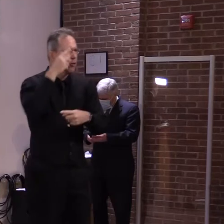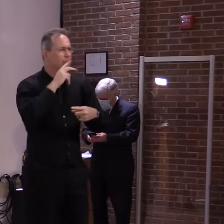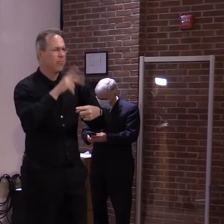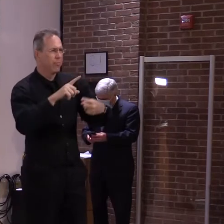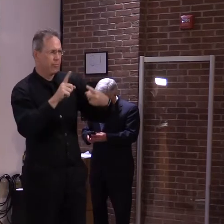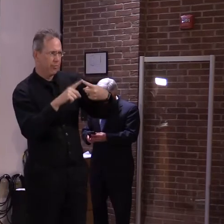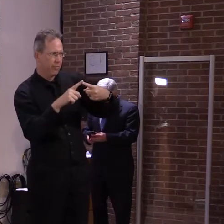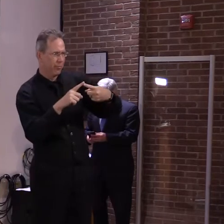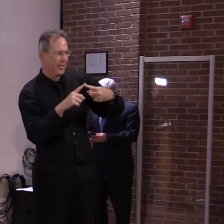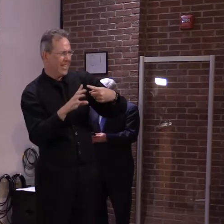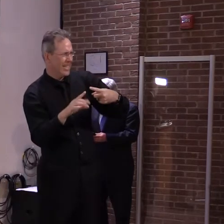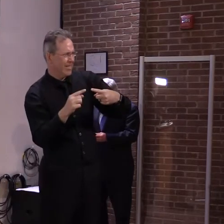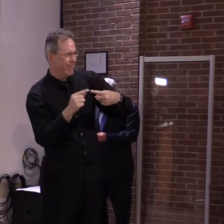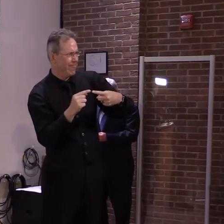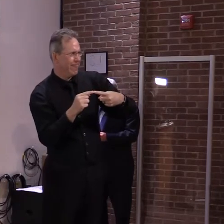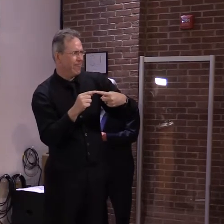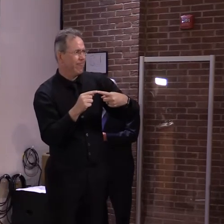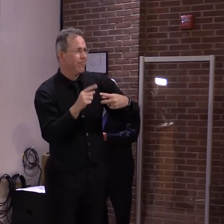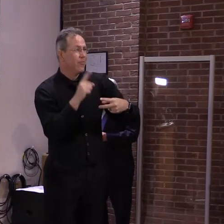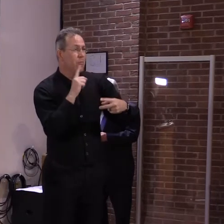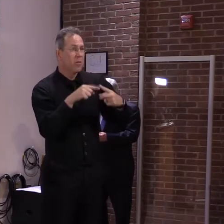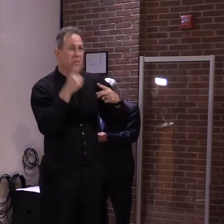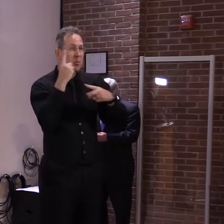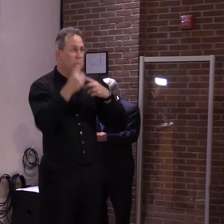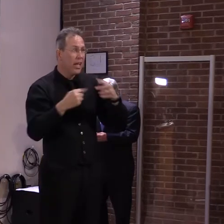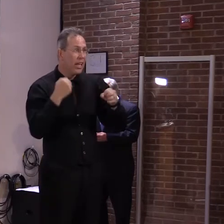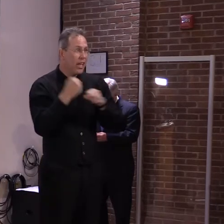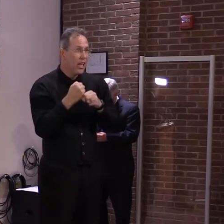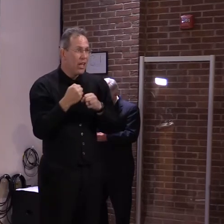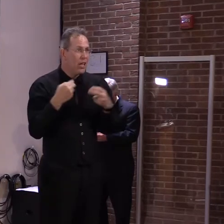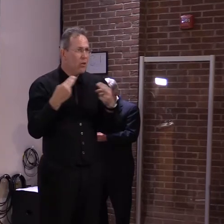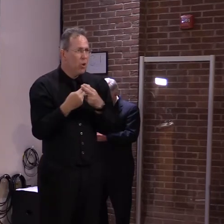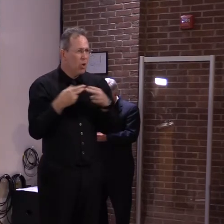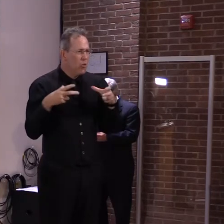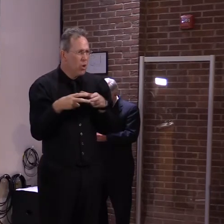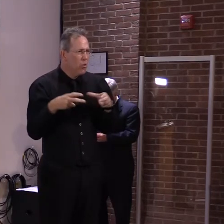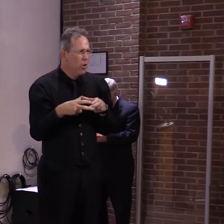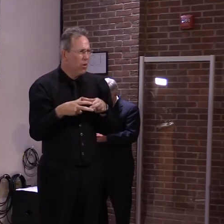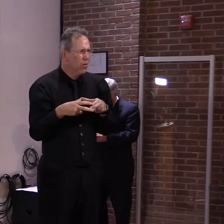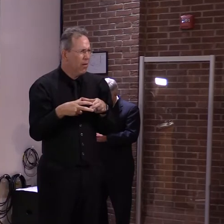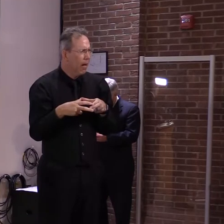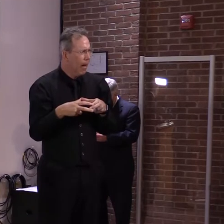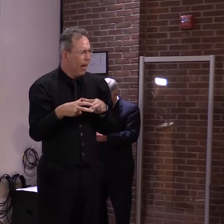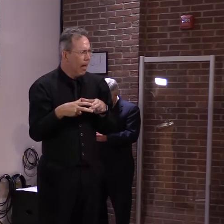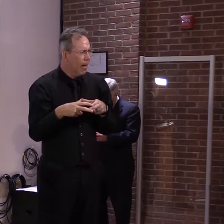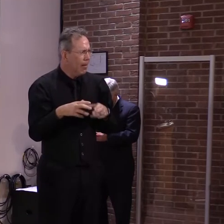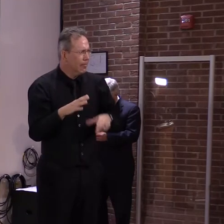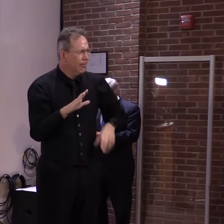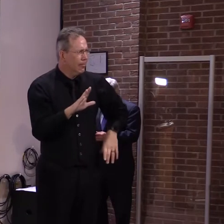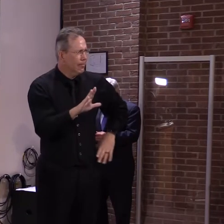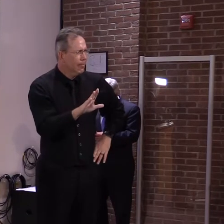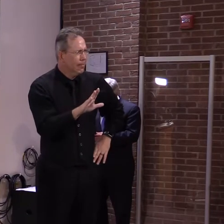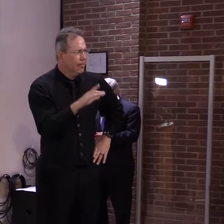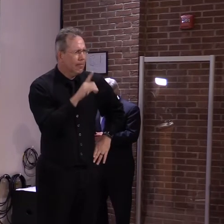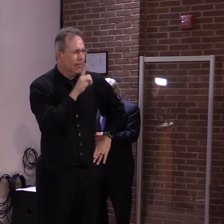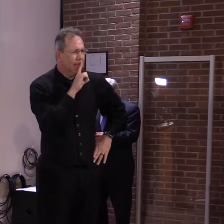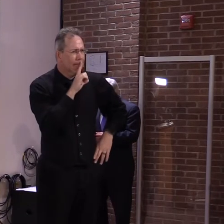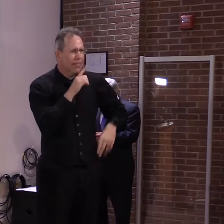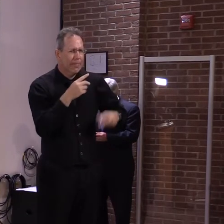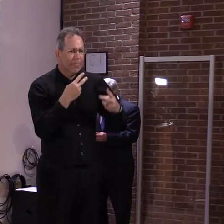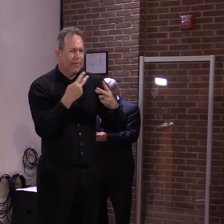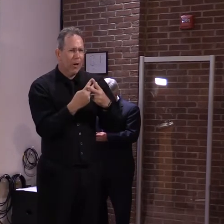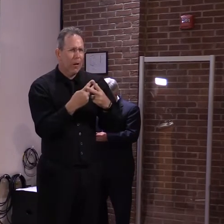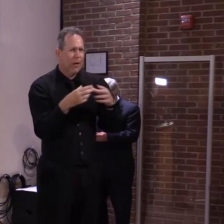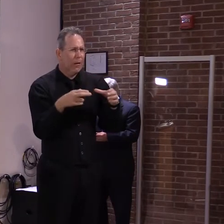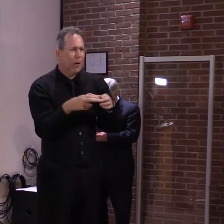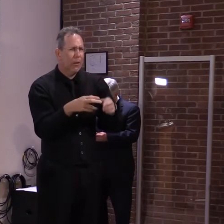that we've instituted, and it's that universal guidance. So everything is somewhat open in some